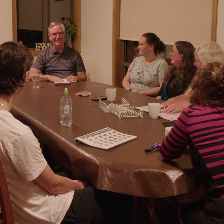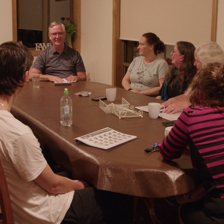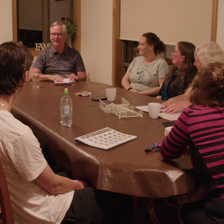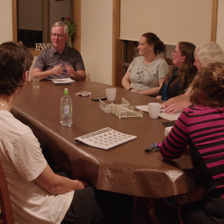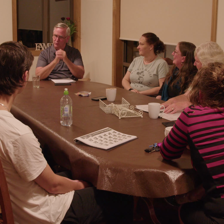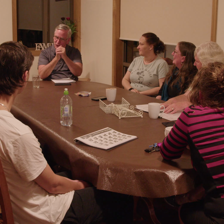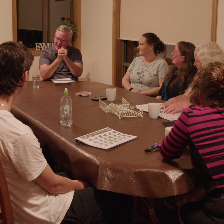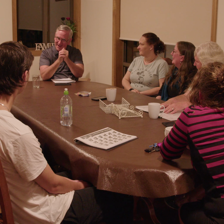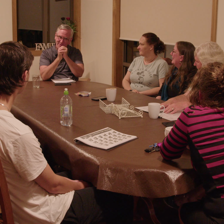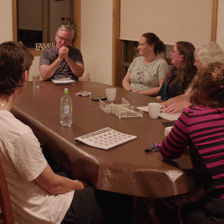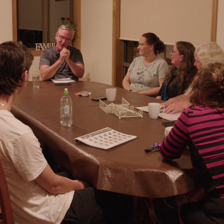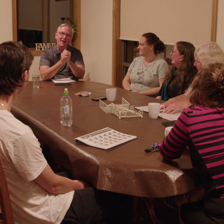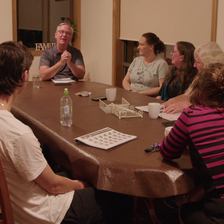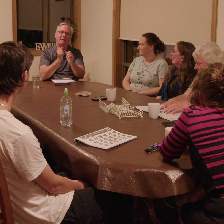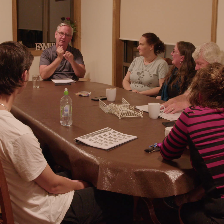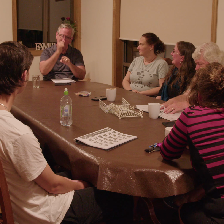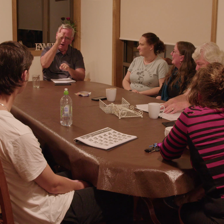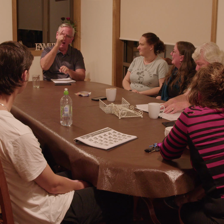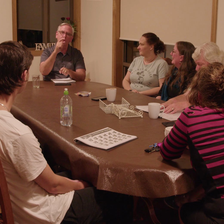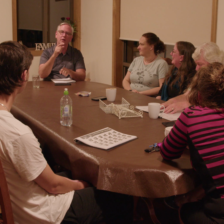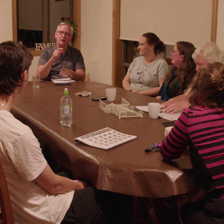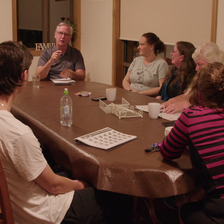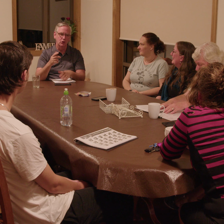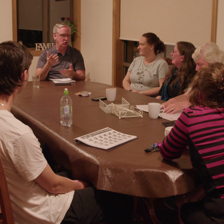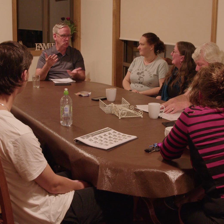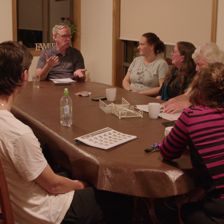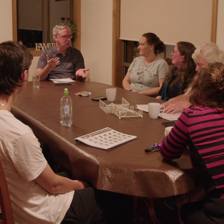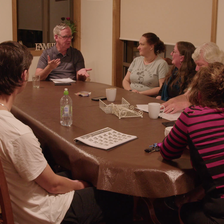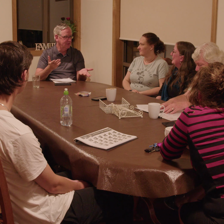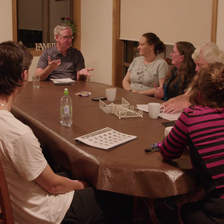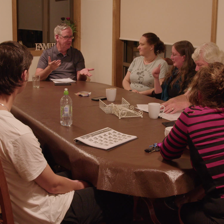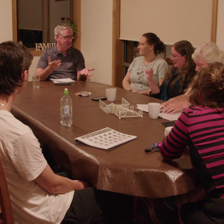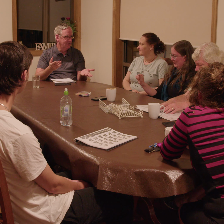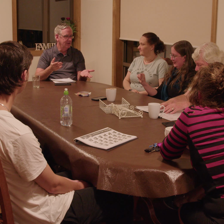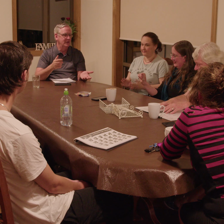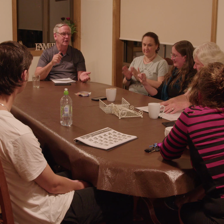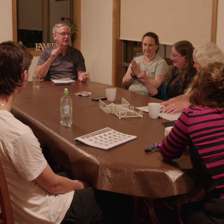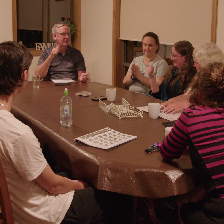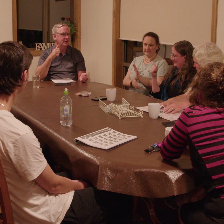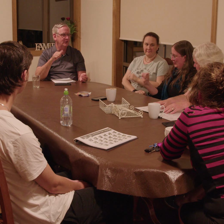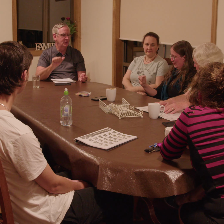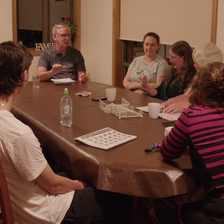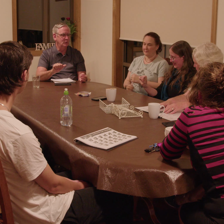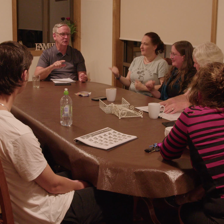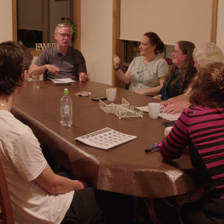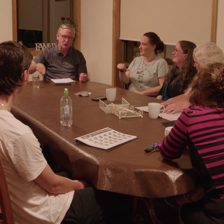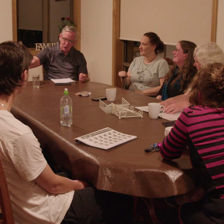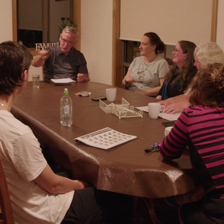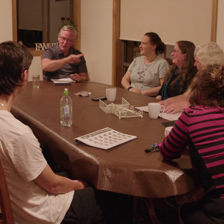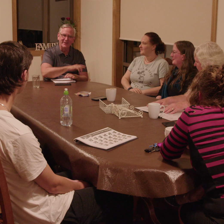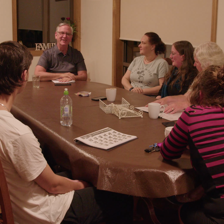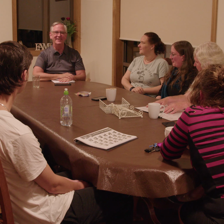at least that much. And I want you to pray. I want you to pray that God will use what's your son use you. Use you.